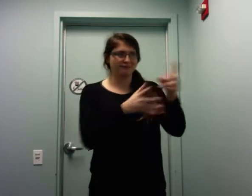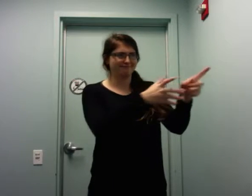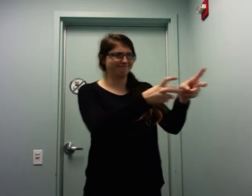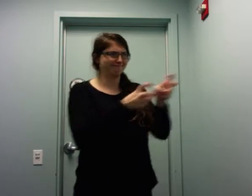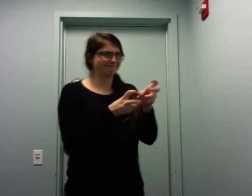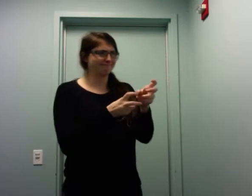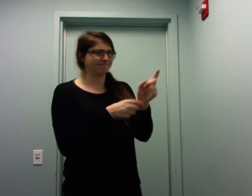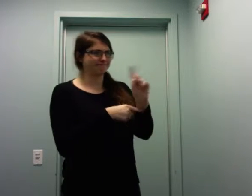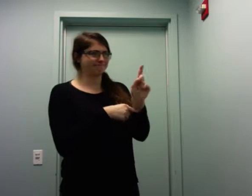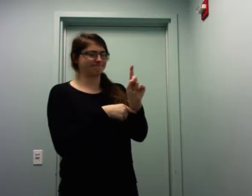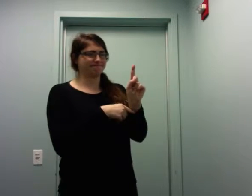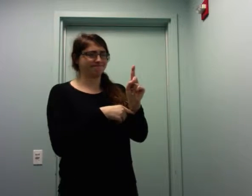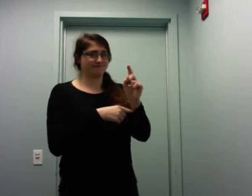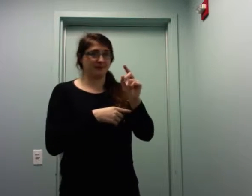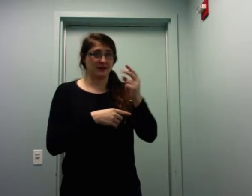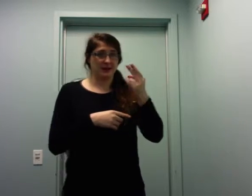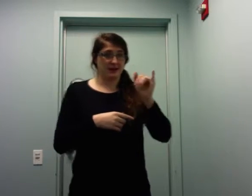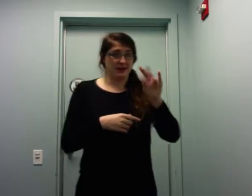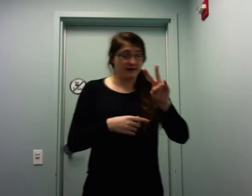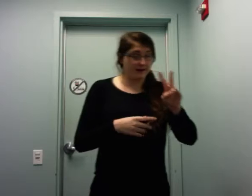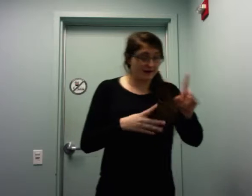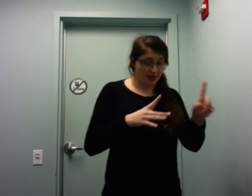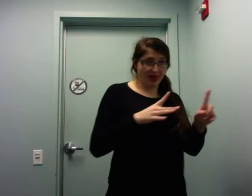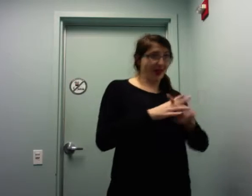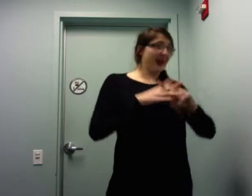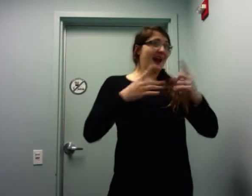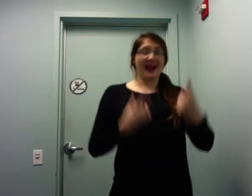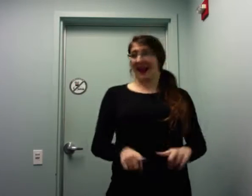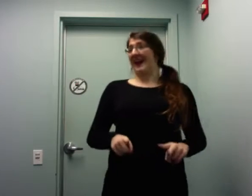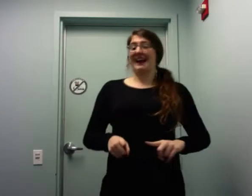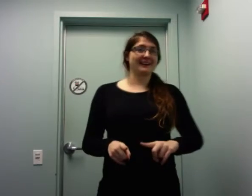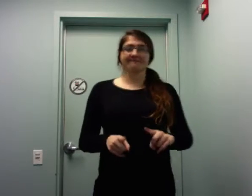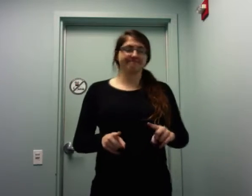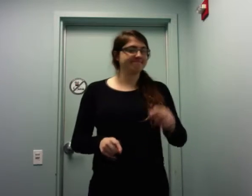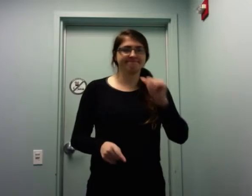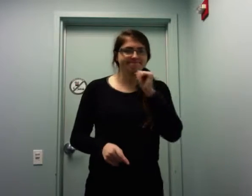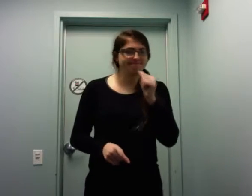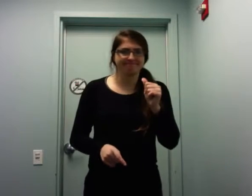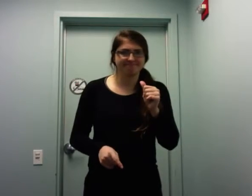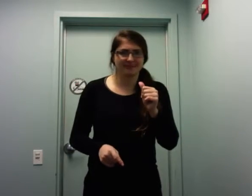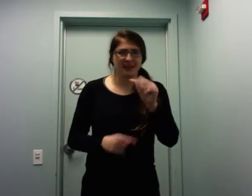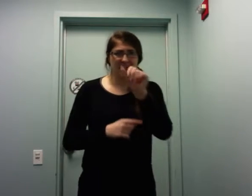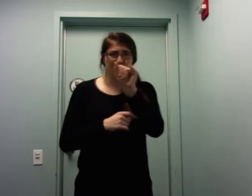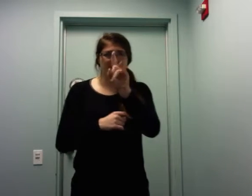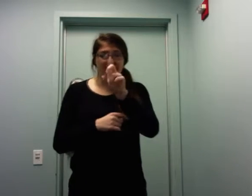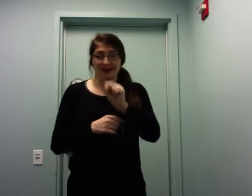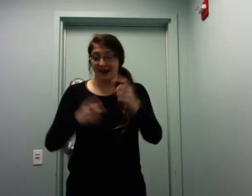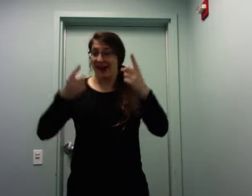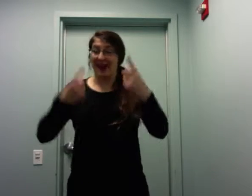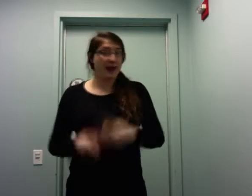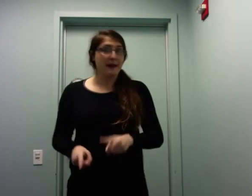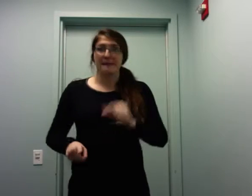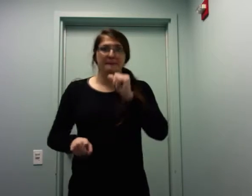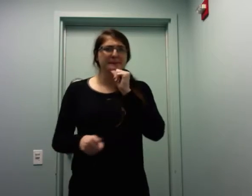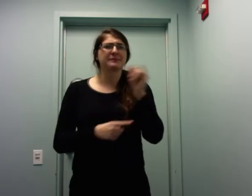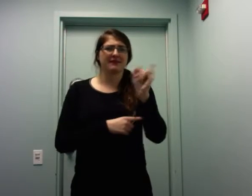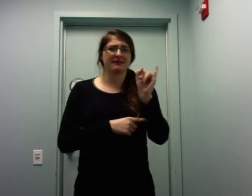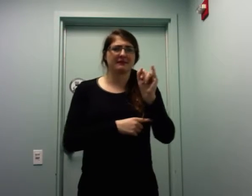spontaneously develop HIV infection and does not spontaneously develop AIDS. A person must have been infected with HIV for